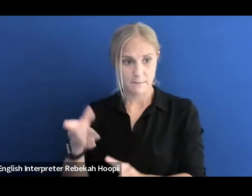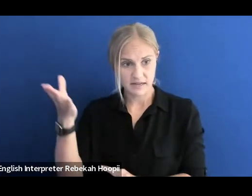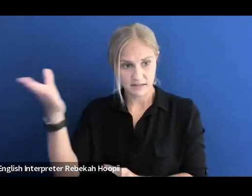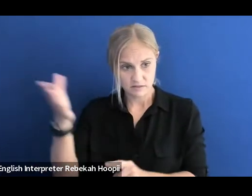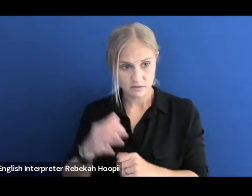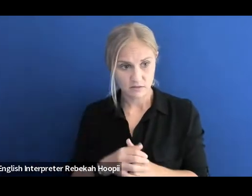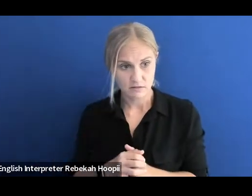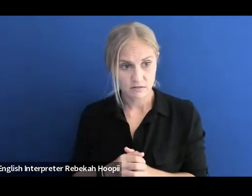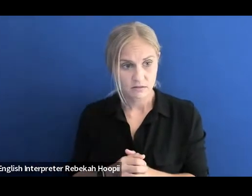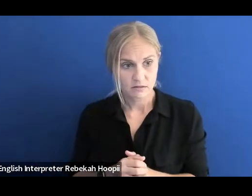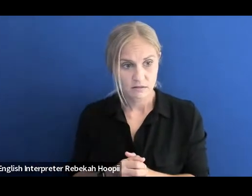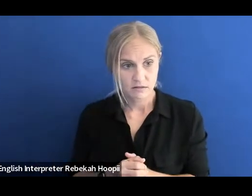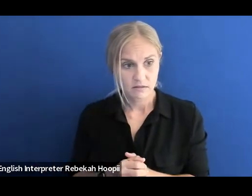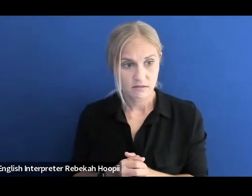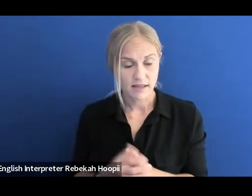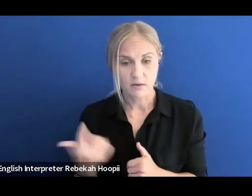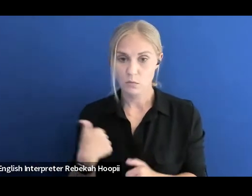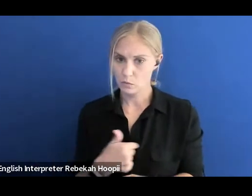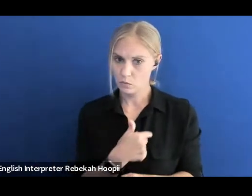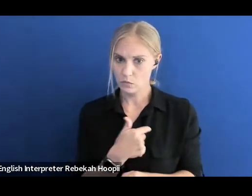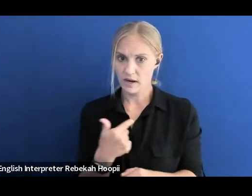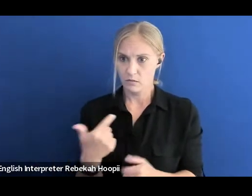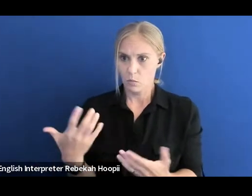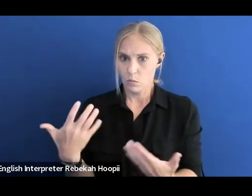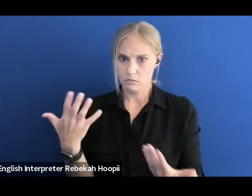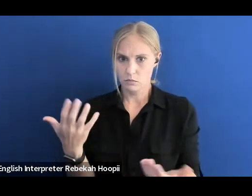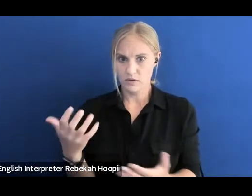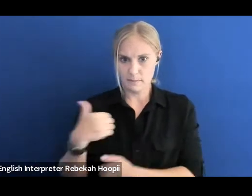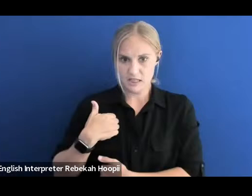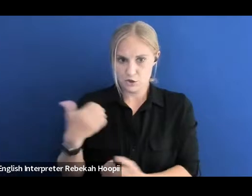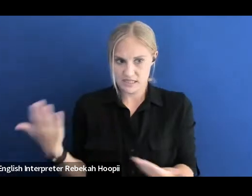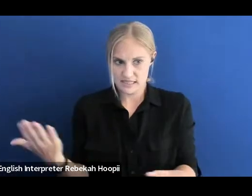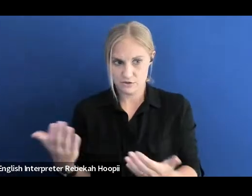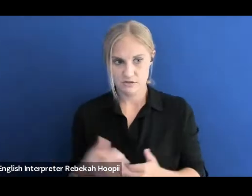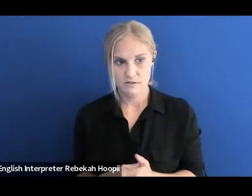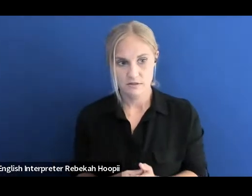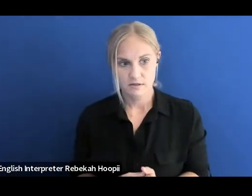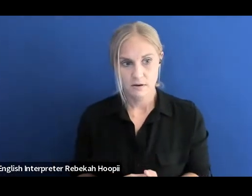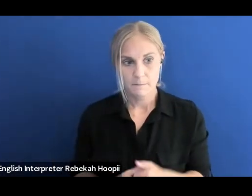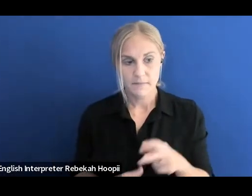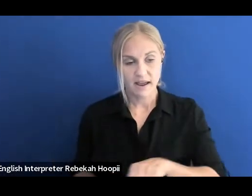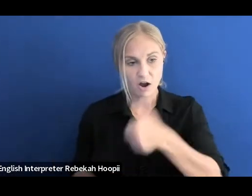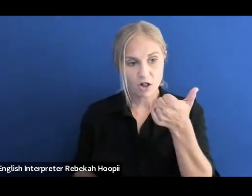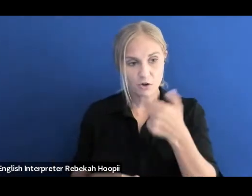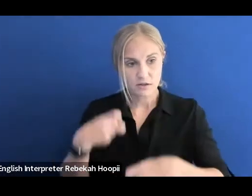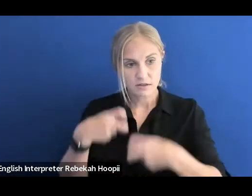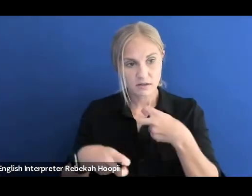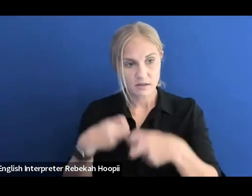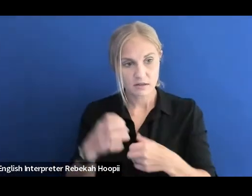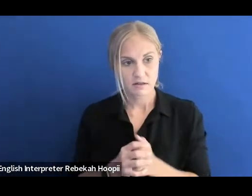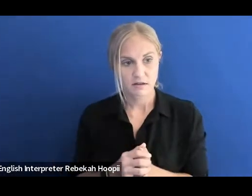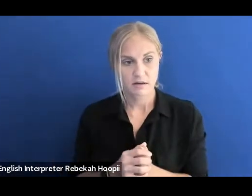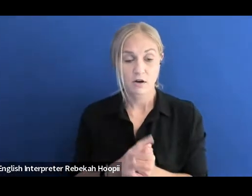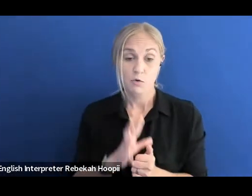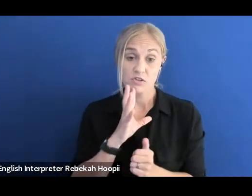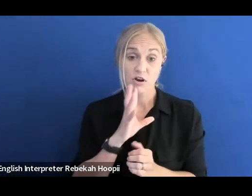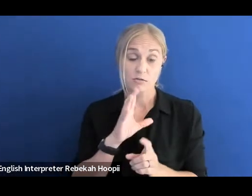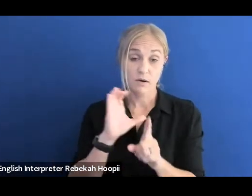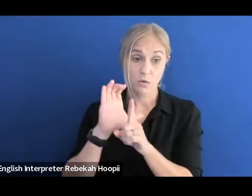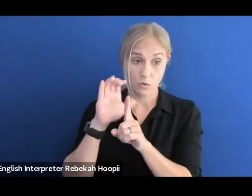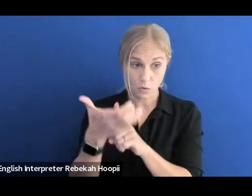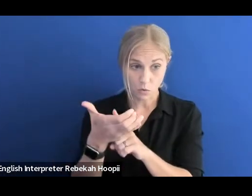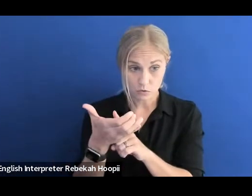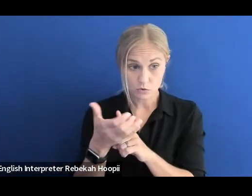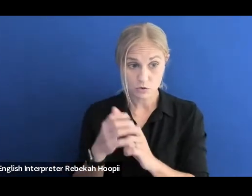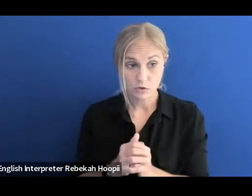kind of conflict being stirred up in the South Pacific. My other two issues were, we talked about the cultural things that we